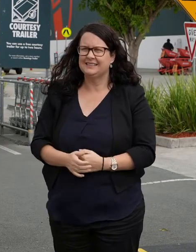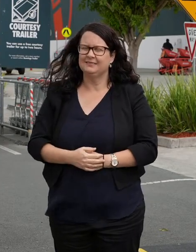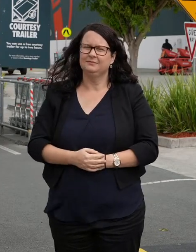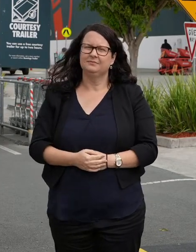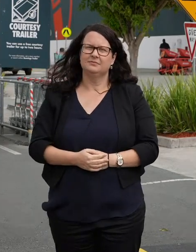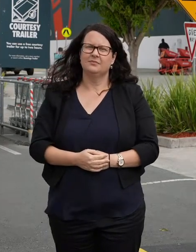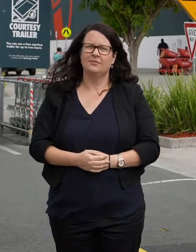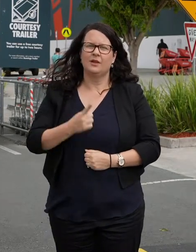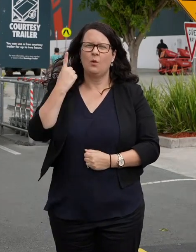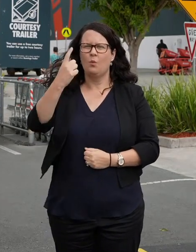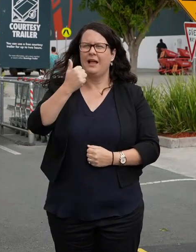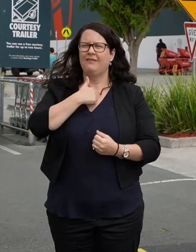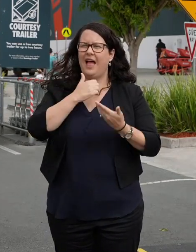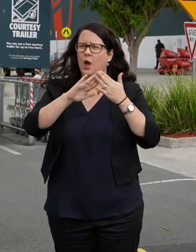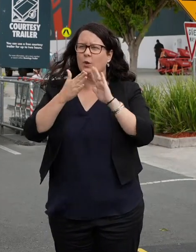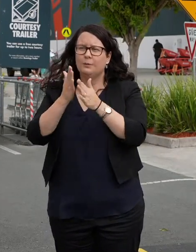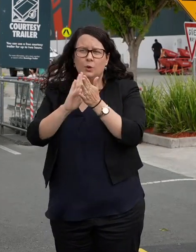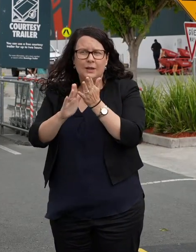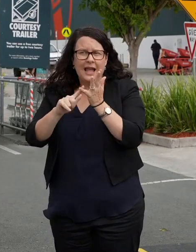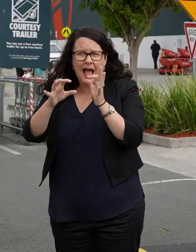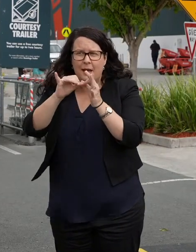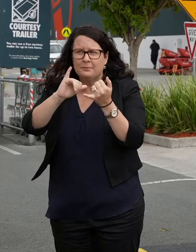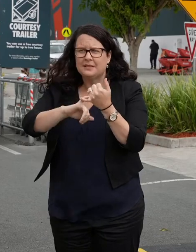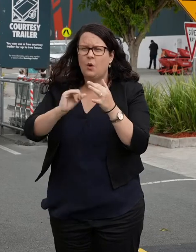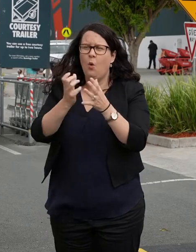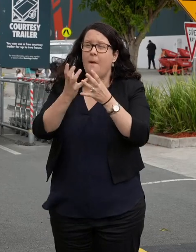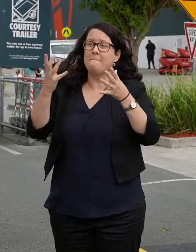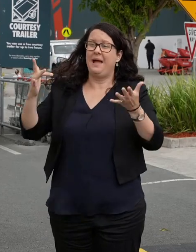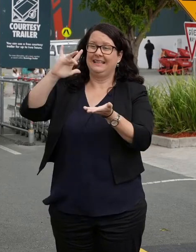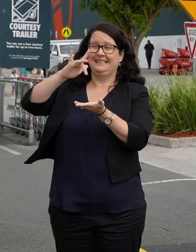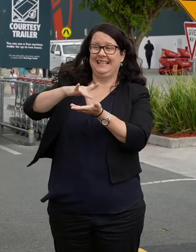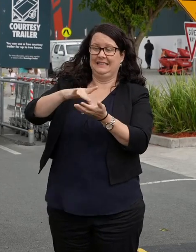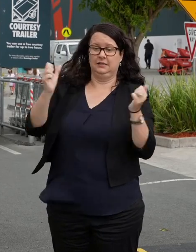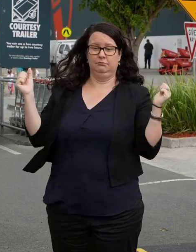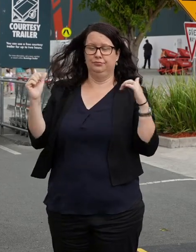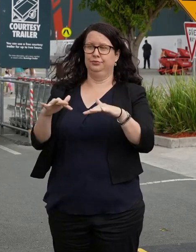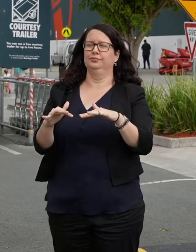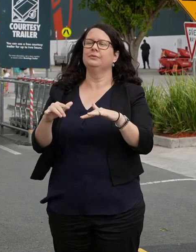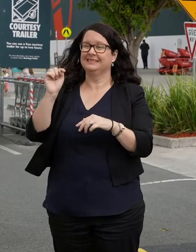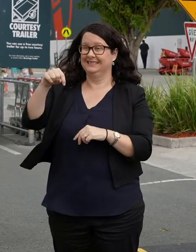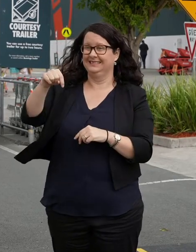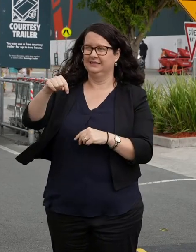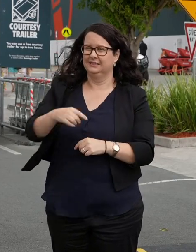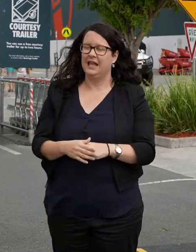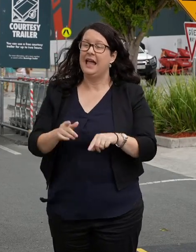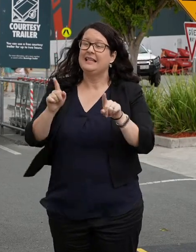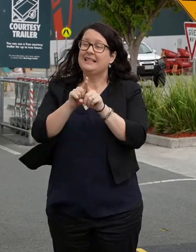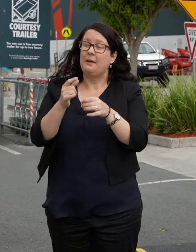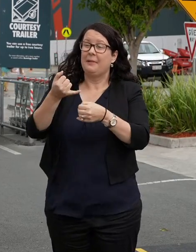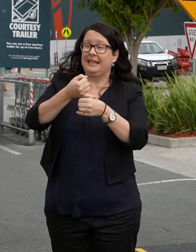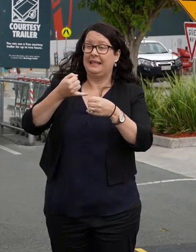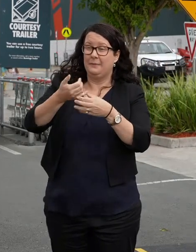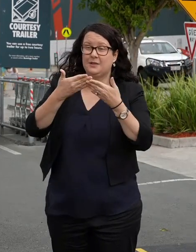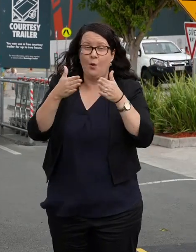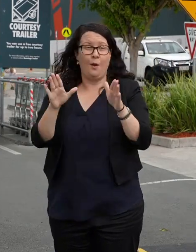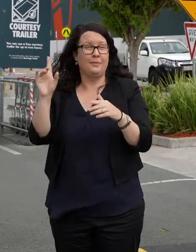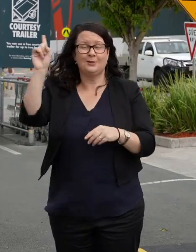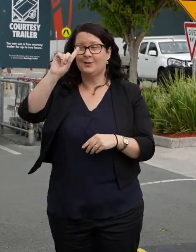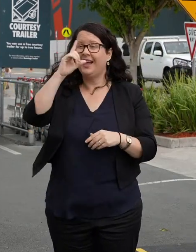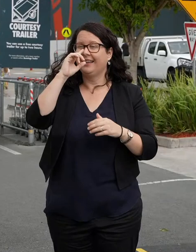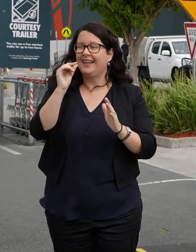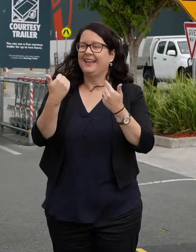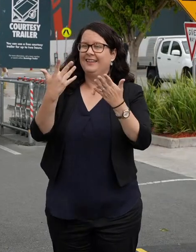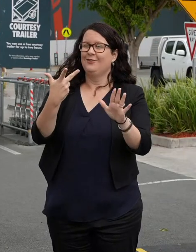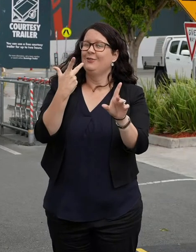our community hubs or mass vaccination centres. Of course, your community pharmacies are open today and can also give